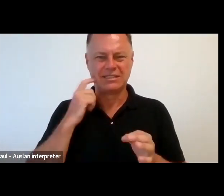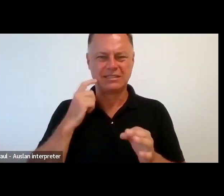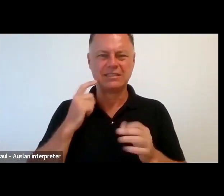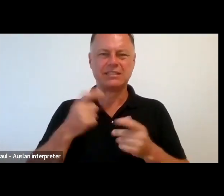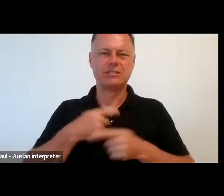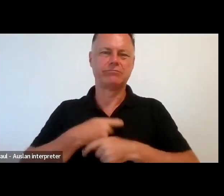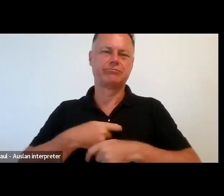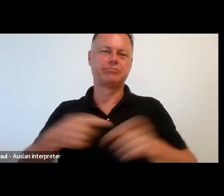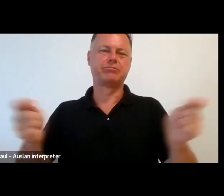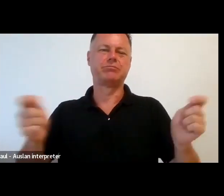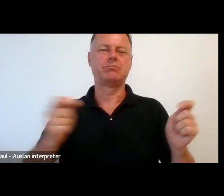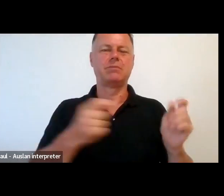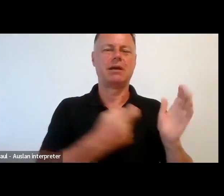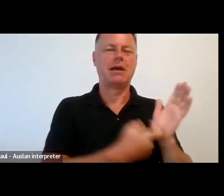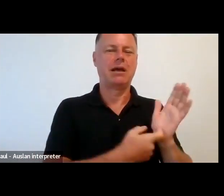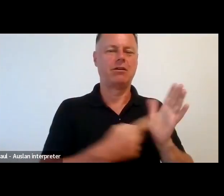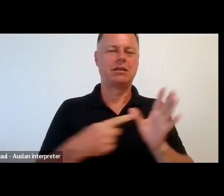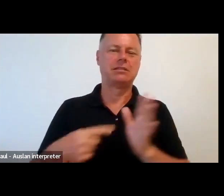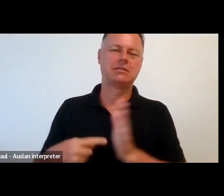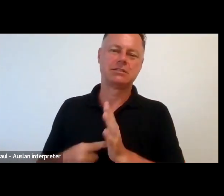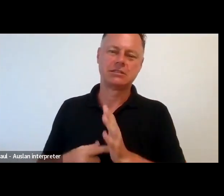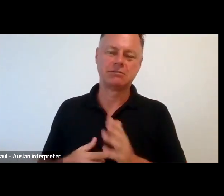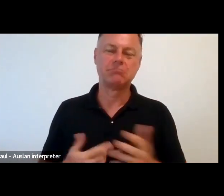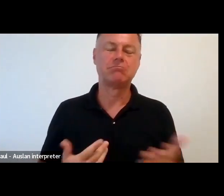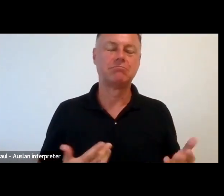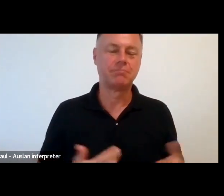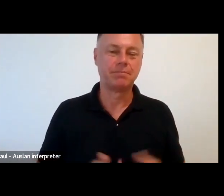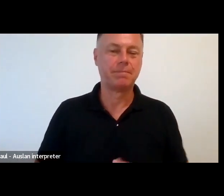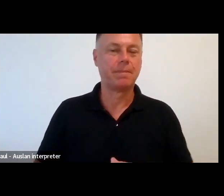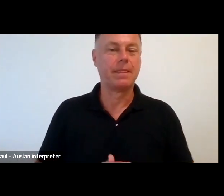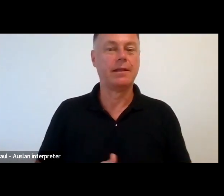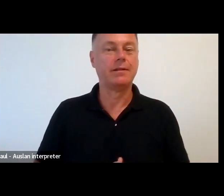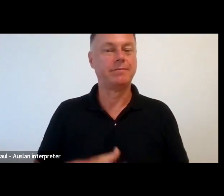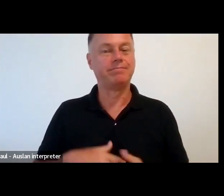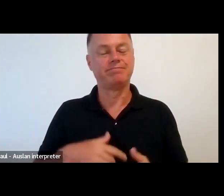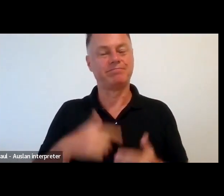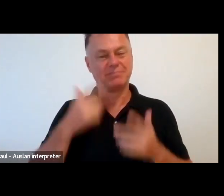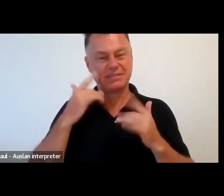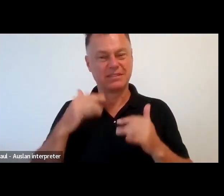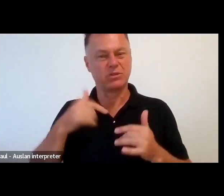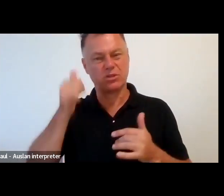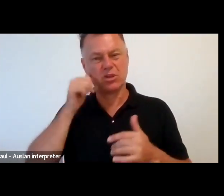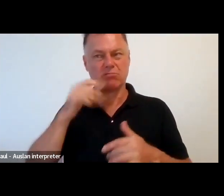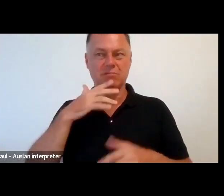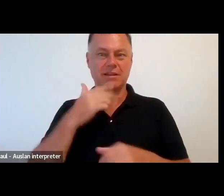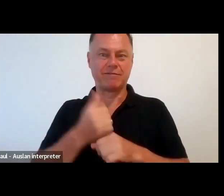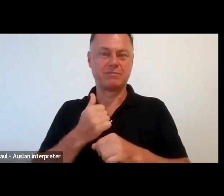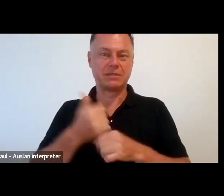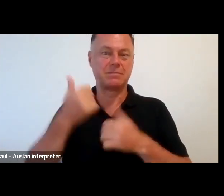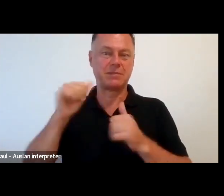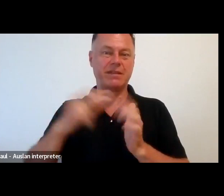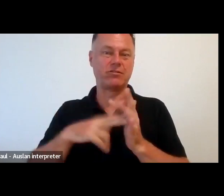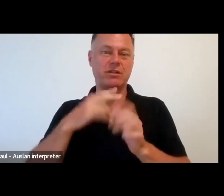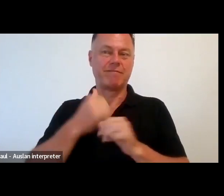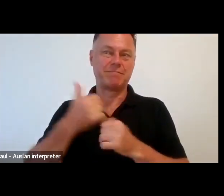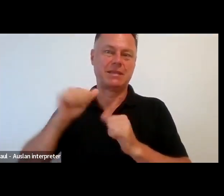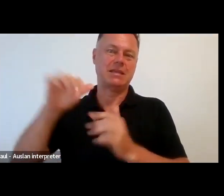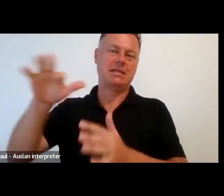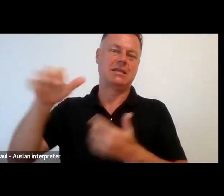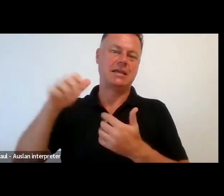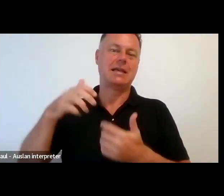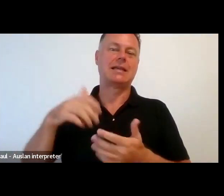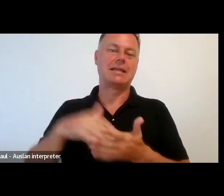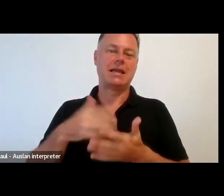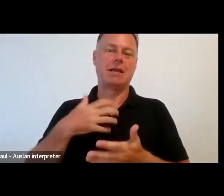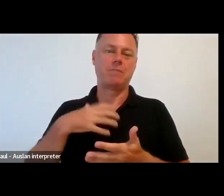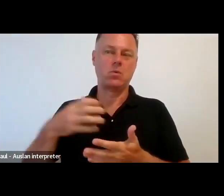antigen test as you would like. However, we do understand that is changing, and we know that the supply of rapid antigen tests is starting